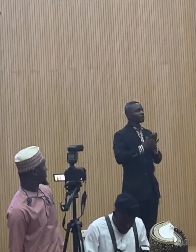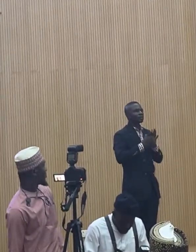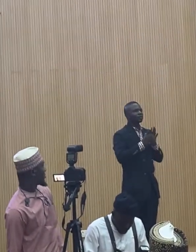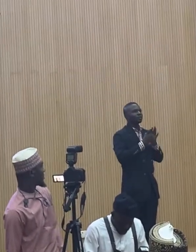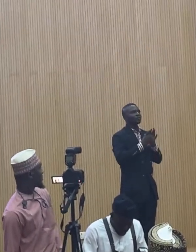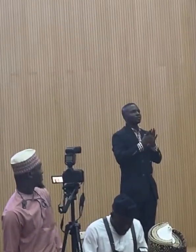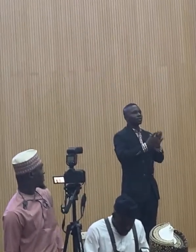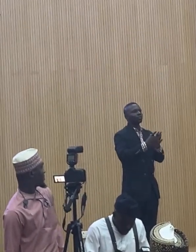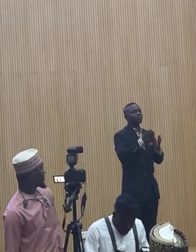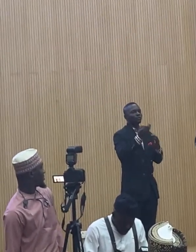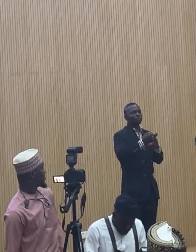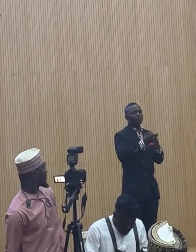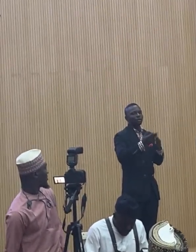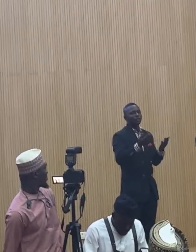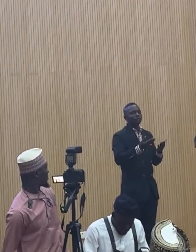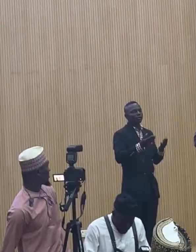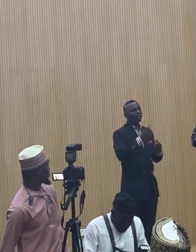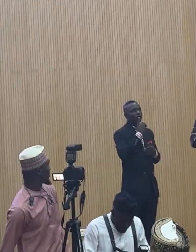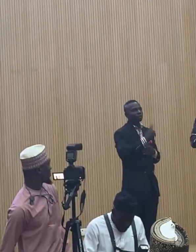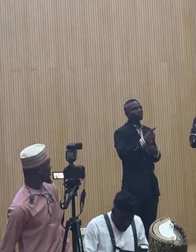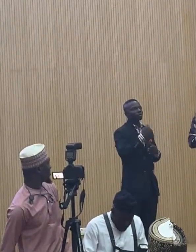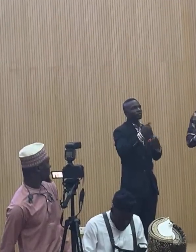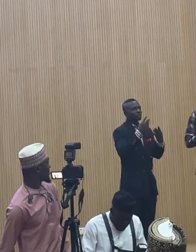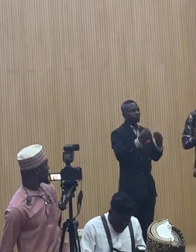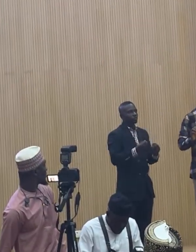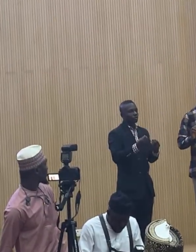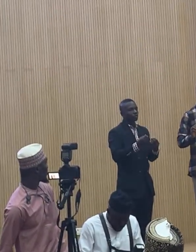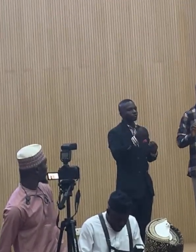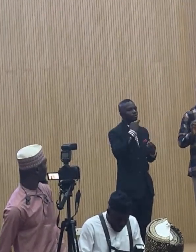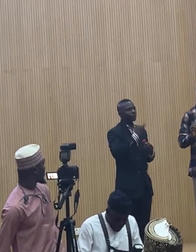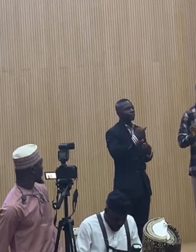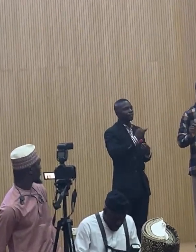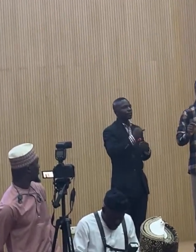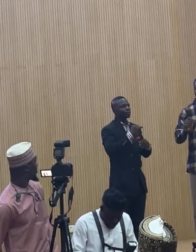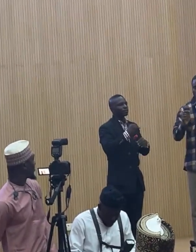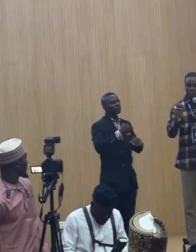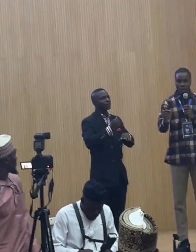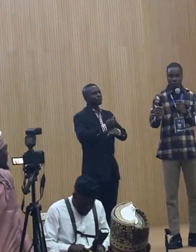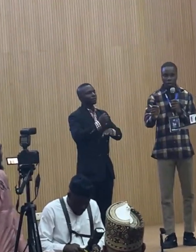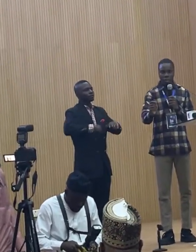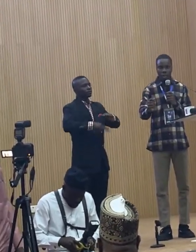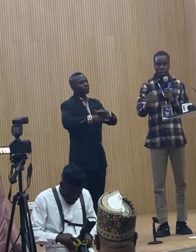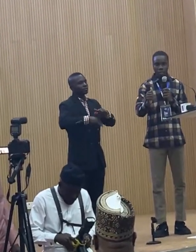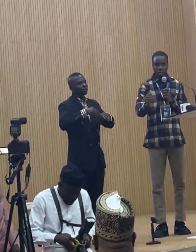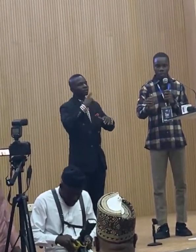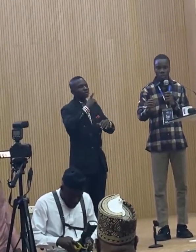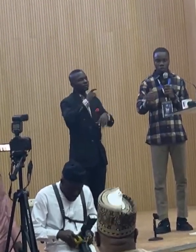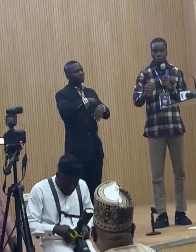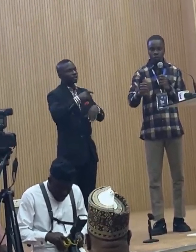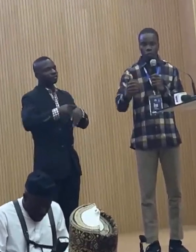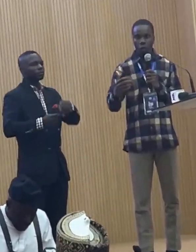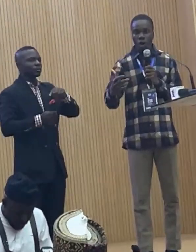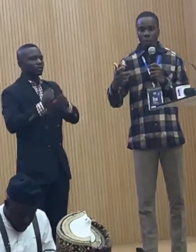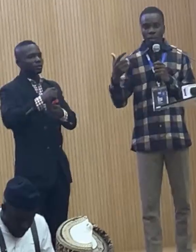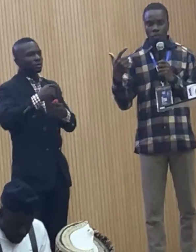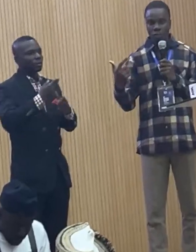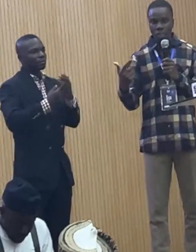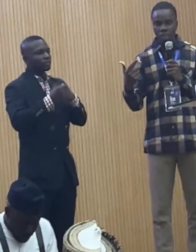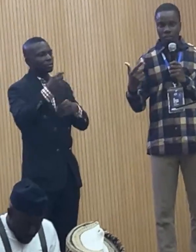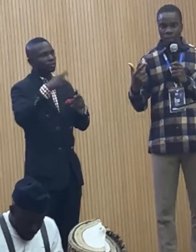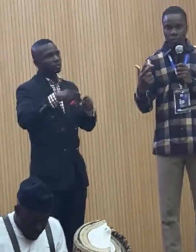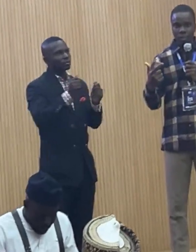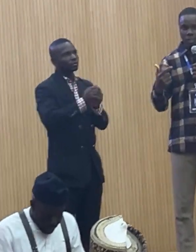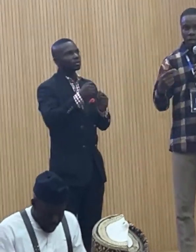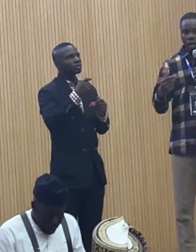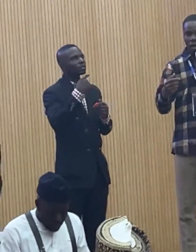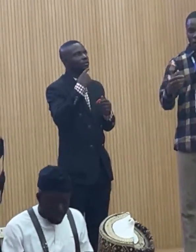in my device here. So actually, the solution is basically for real-time translation, both for persons with